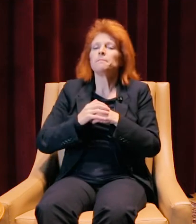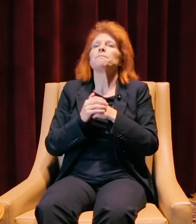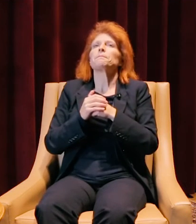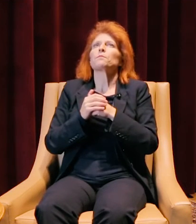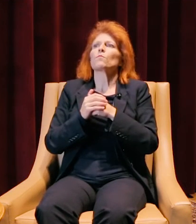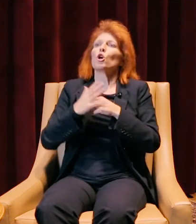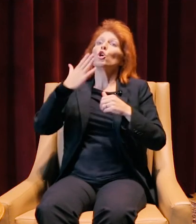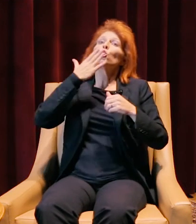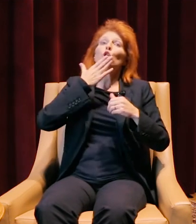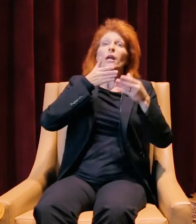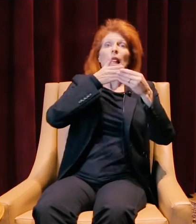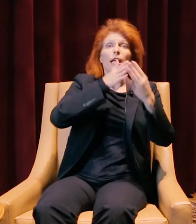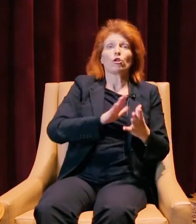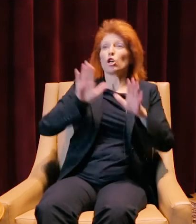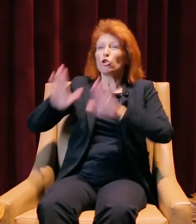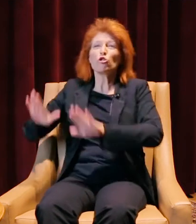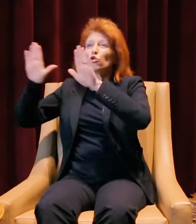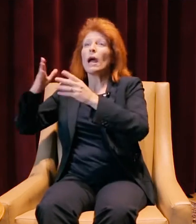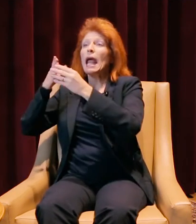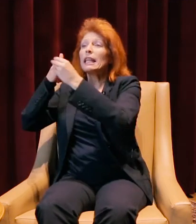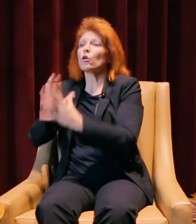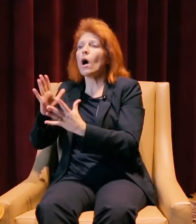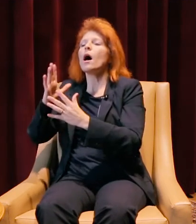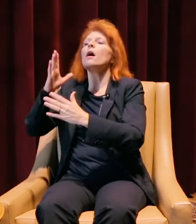what separates good leaders from great leaders is humility.